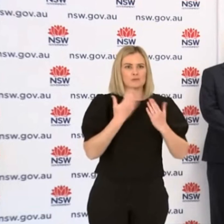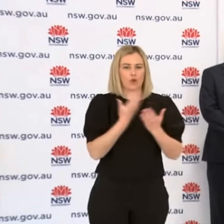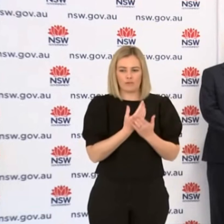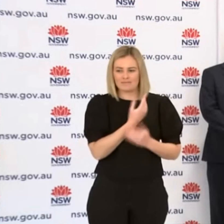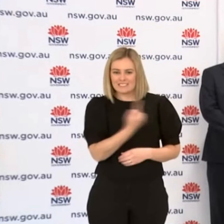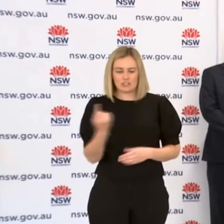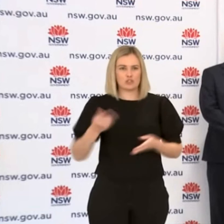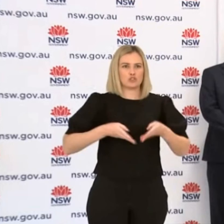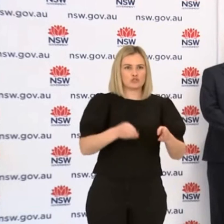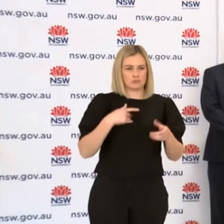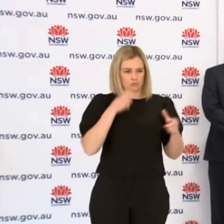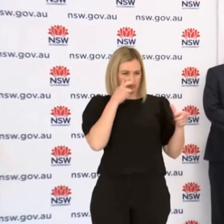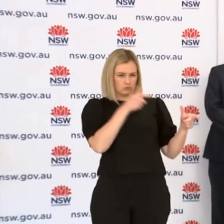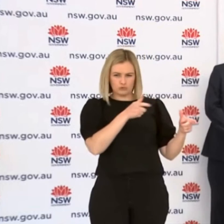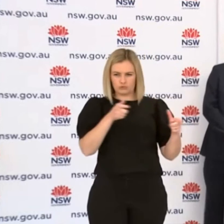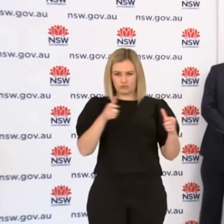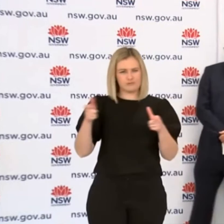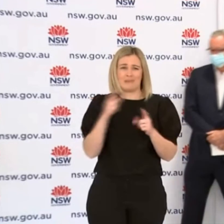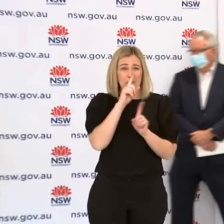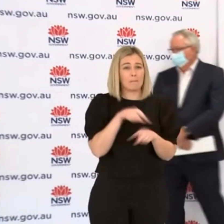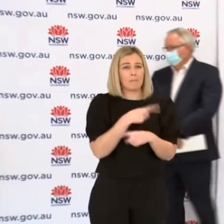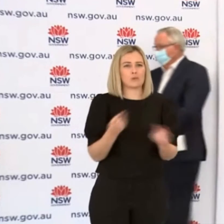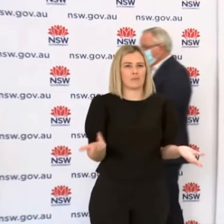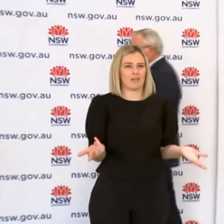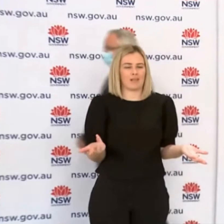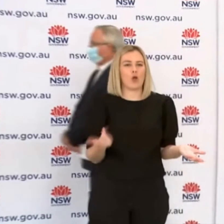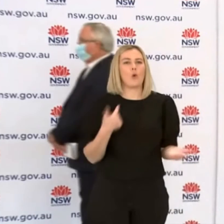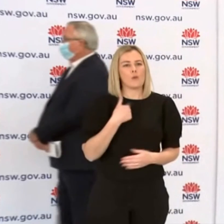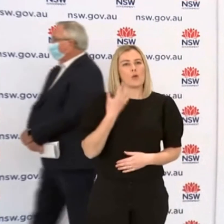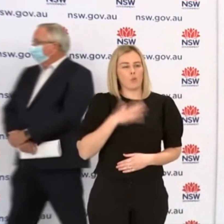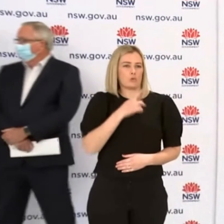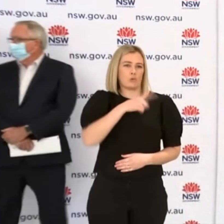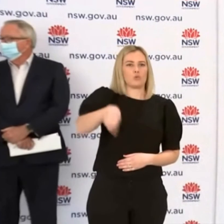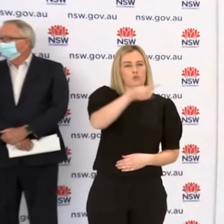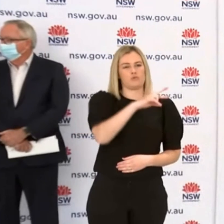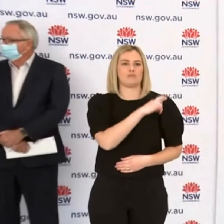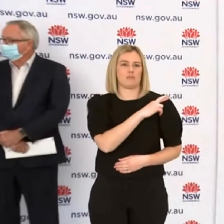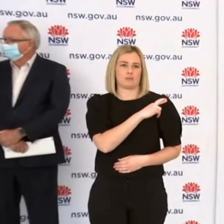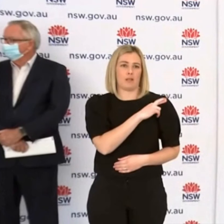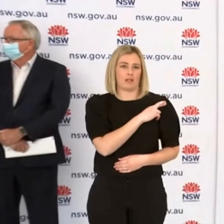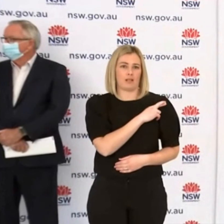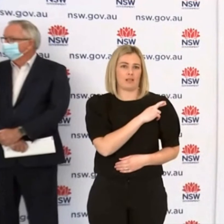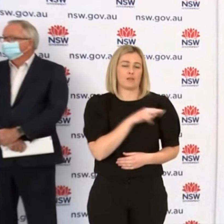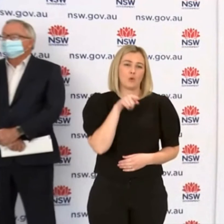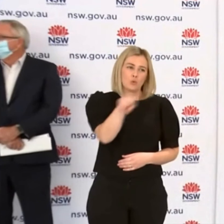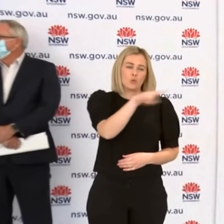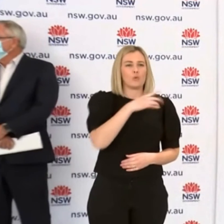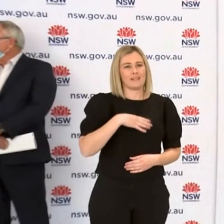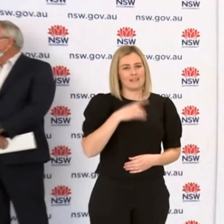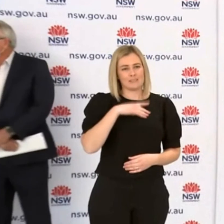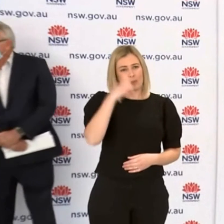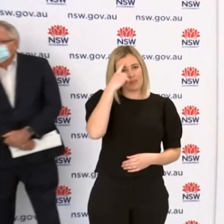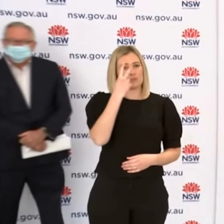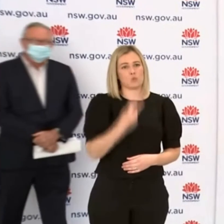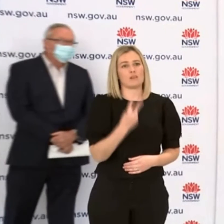every shop. We want people to take responsibility for their own actions. We want them to make good decisions and not